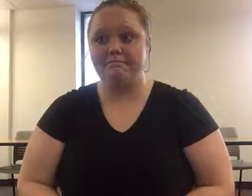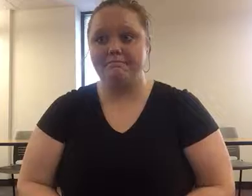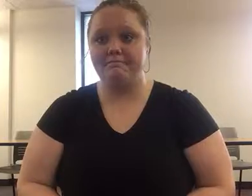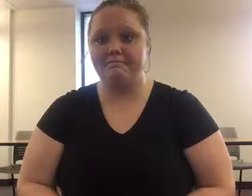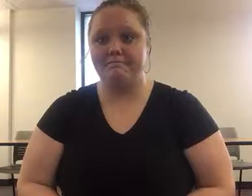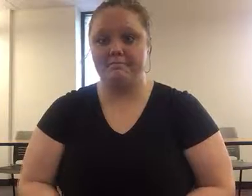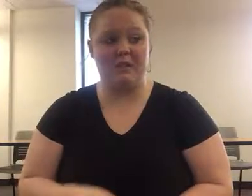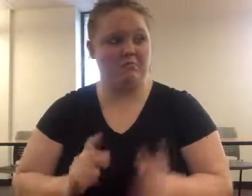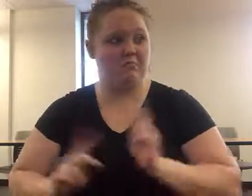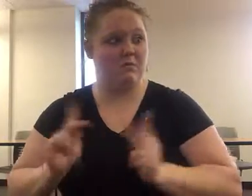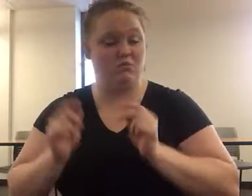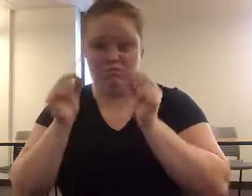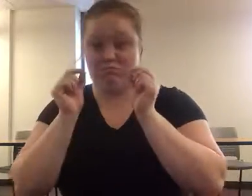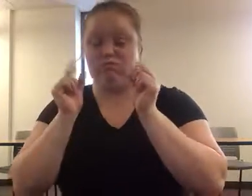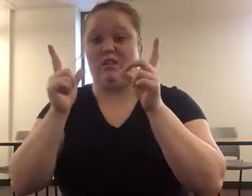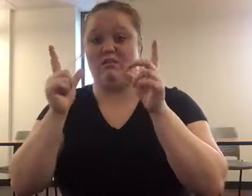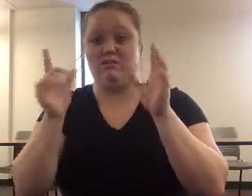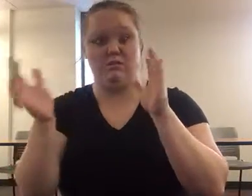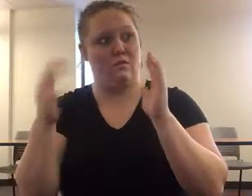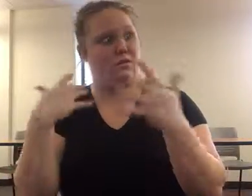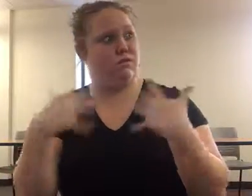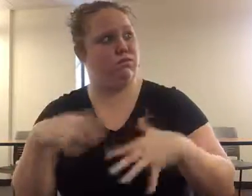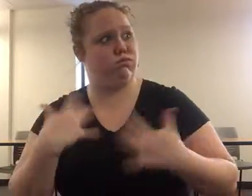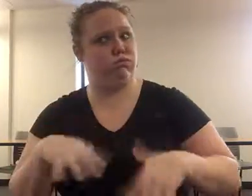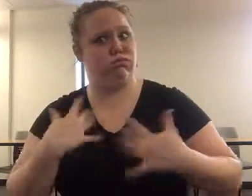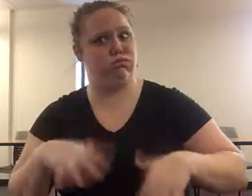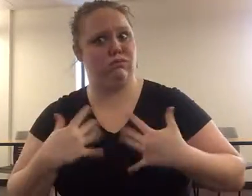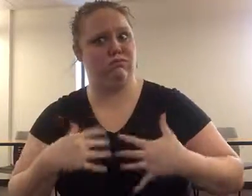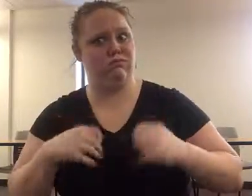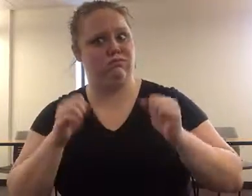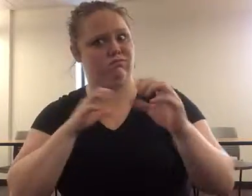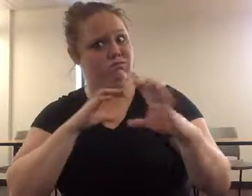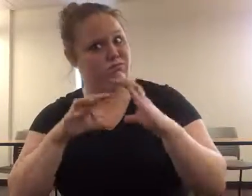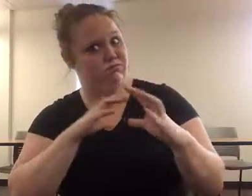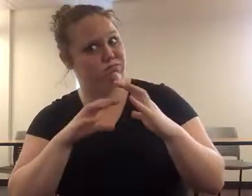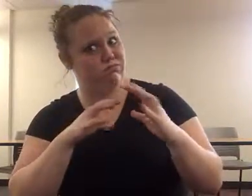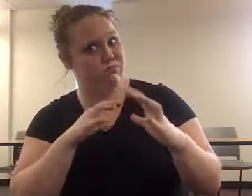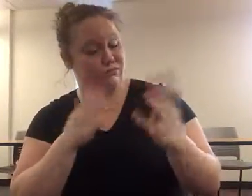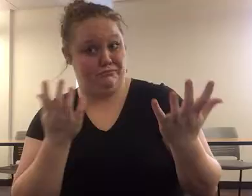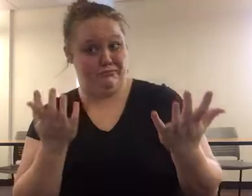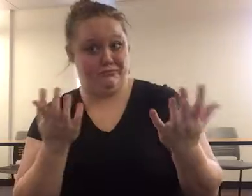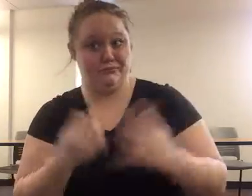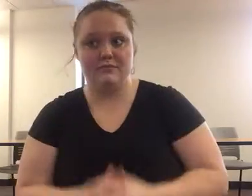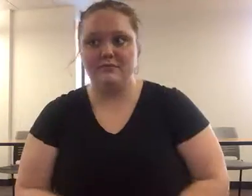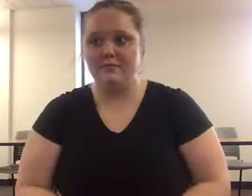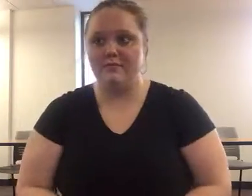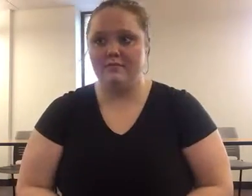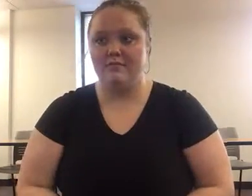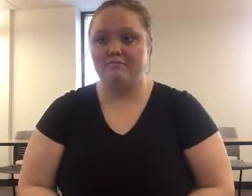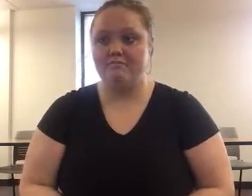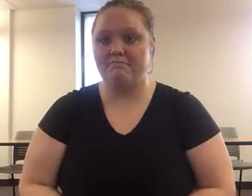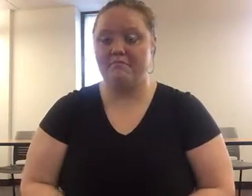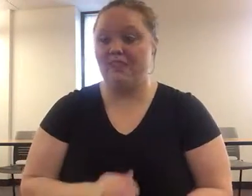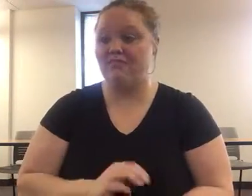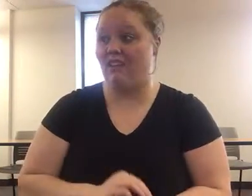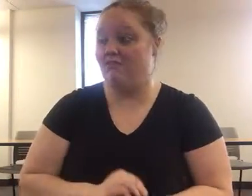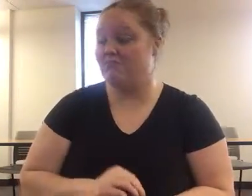on there is relatively organic. I don't have any particular thing I say to the patient other than, you're going to do great, we're going to get things